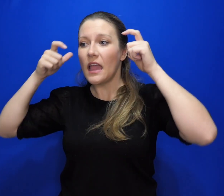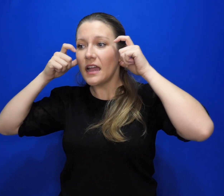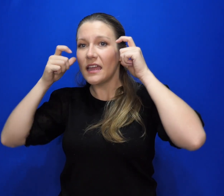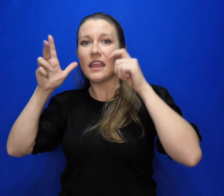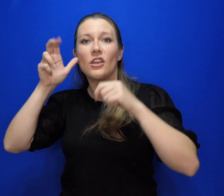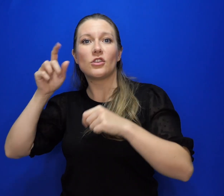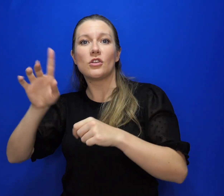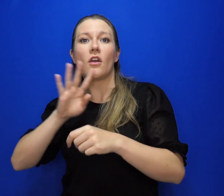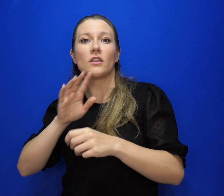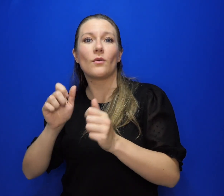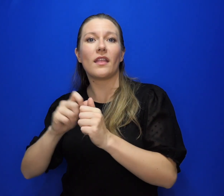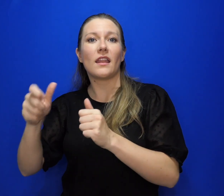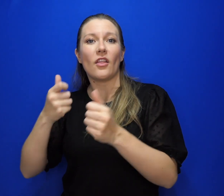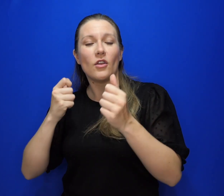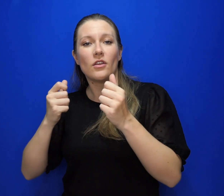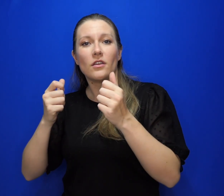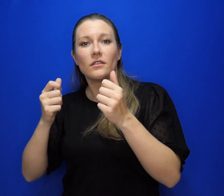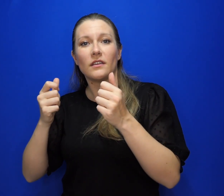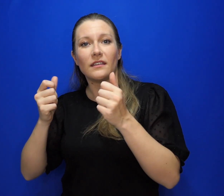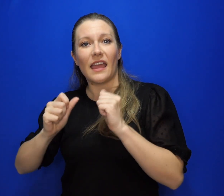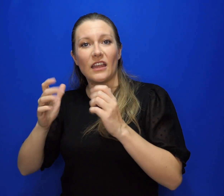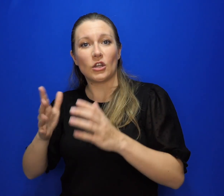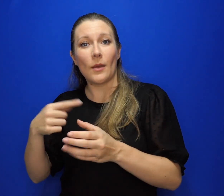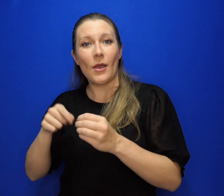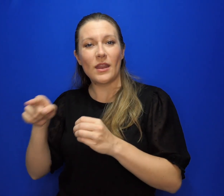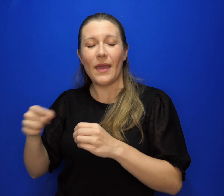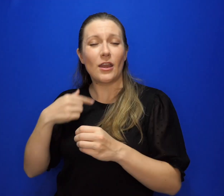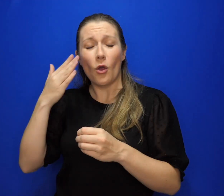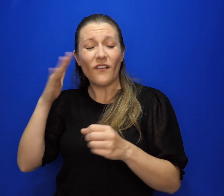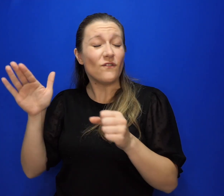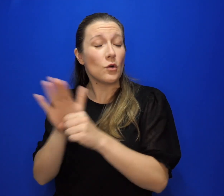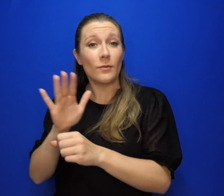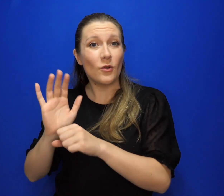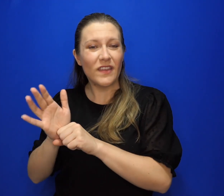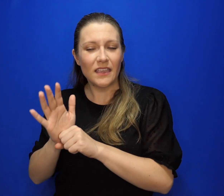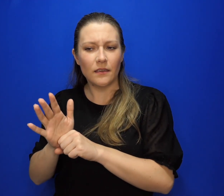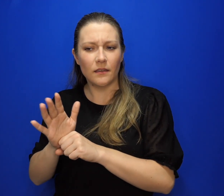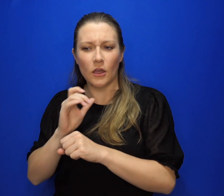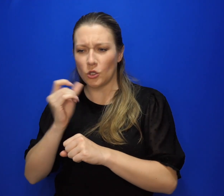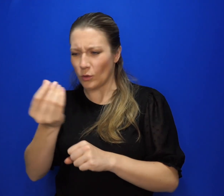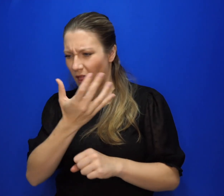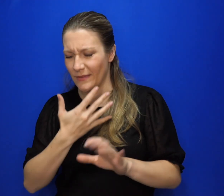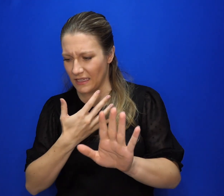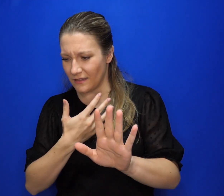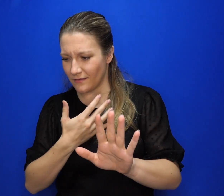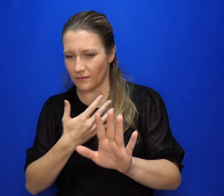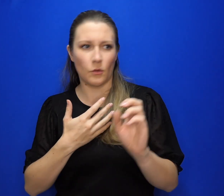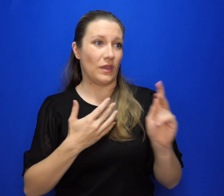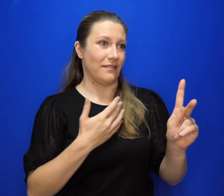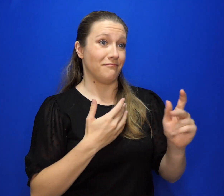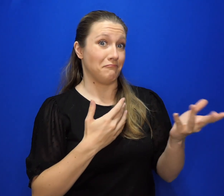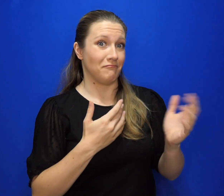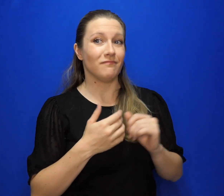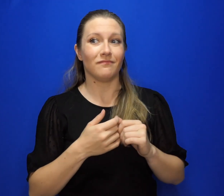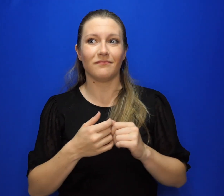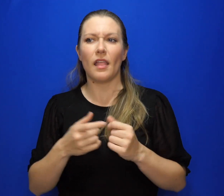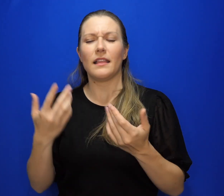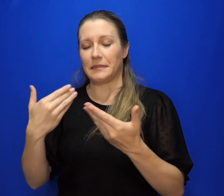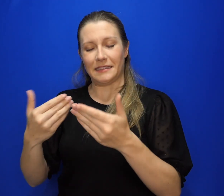another actor about him. I know the whole thing. Don't tell me. Just okay. All right, let's keep talking.